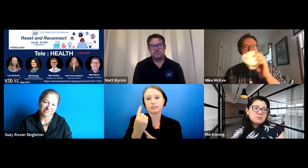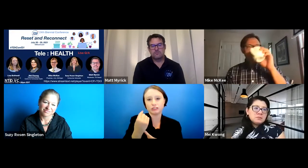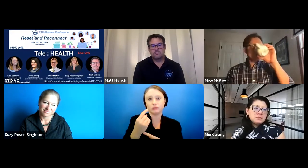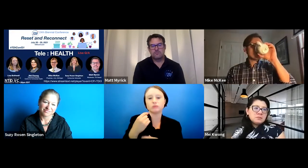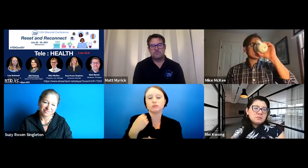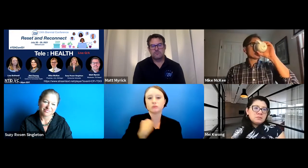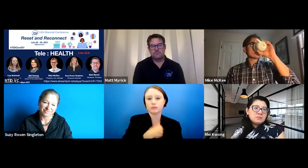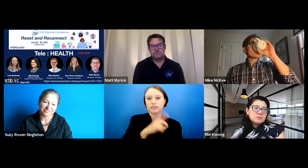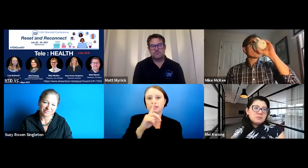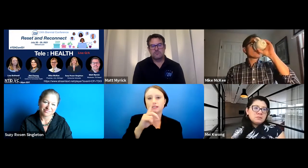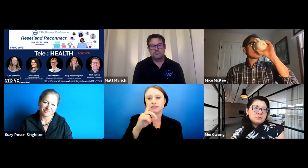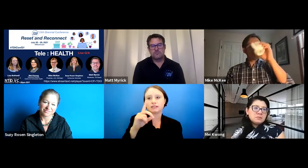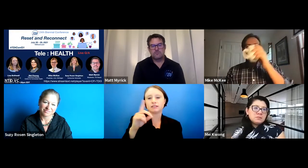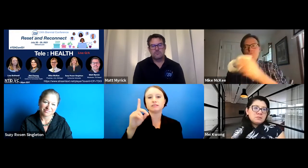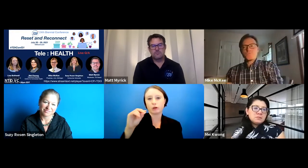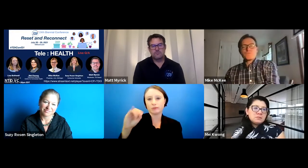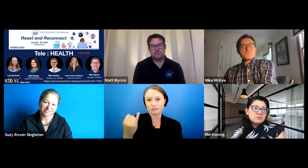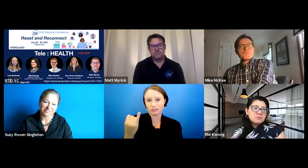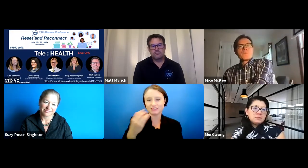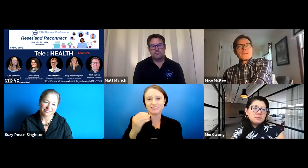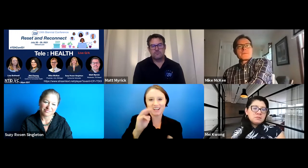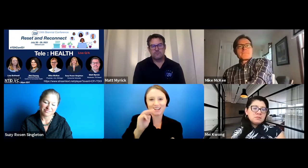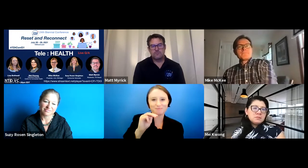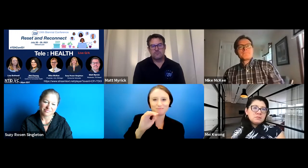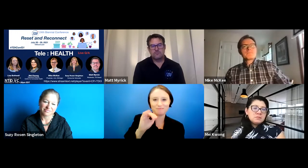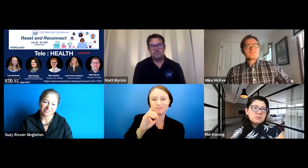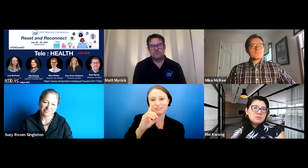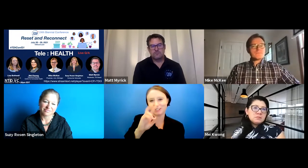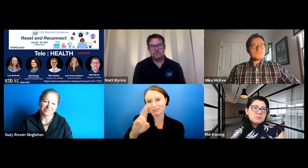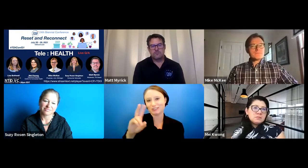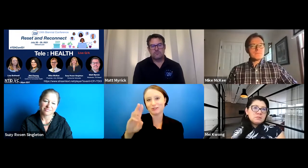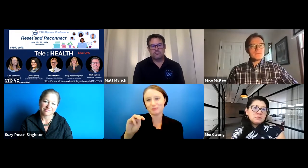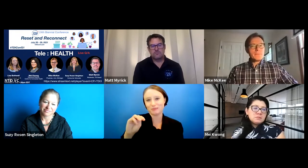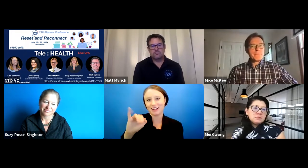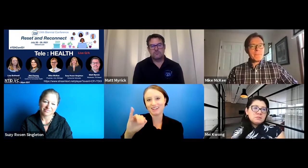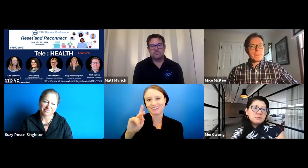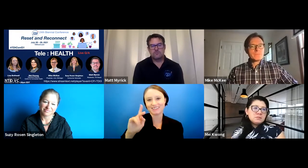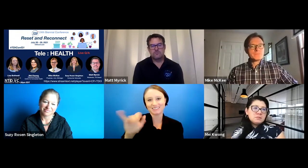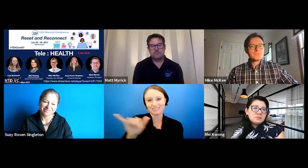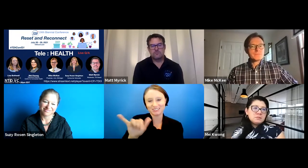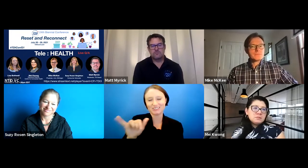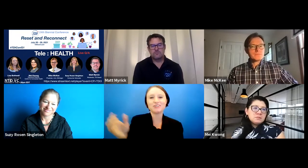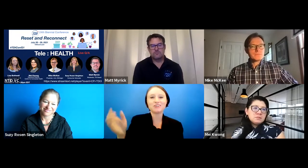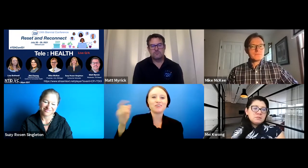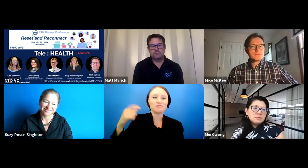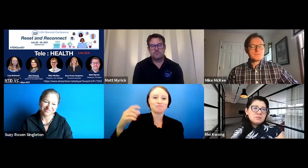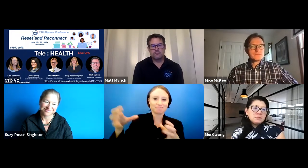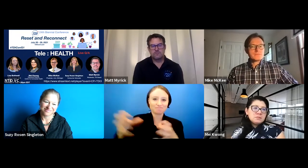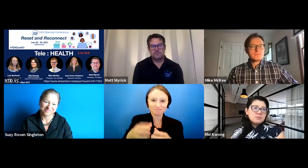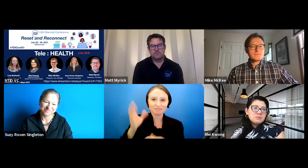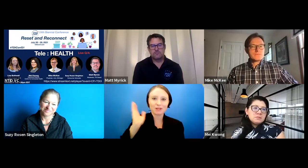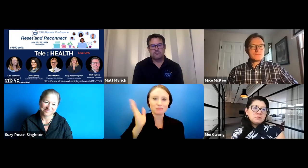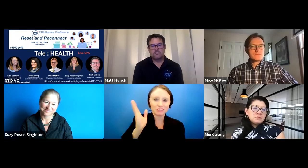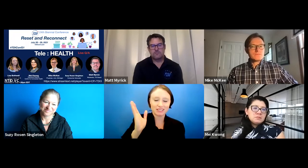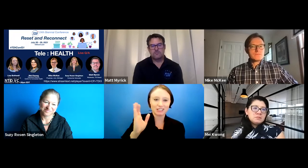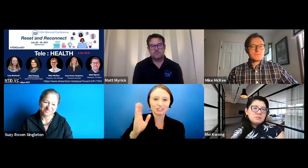So one thing we did, this was last year, the Department of Justice and Dr. Mike as